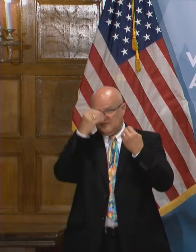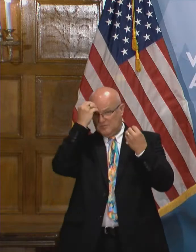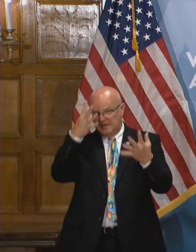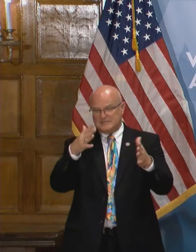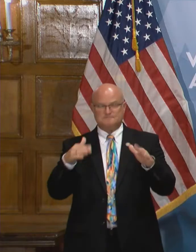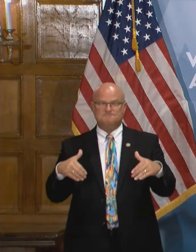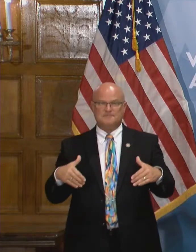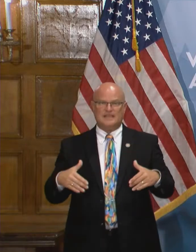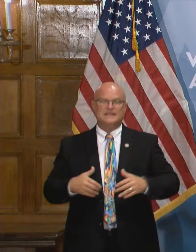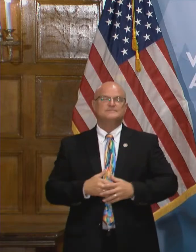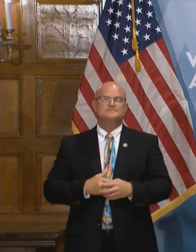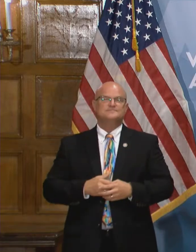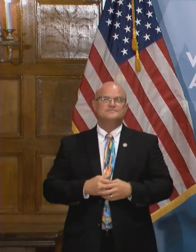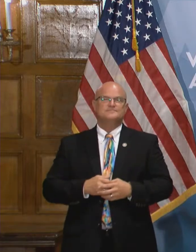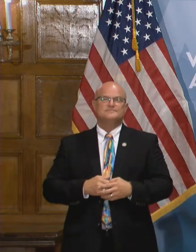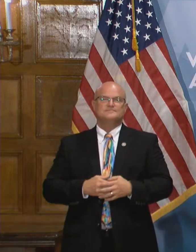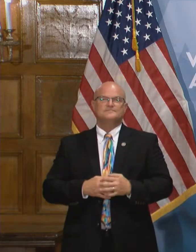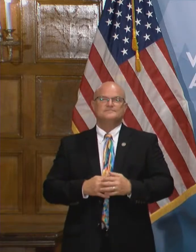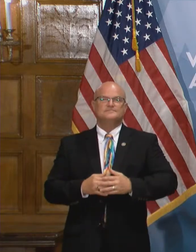information.